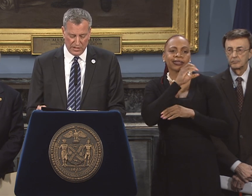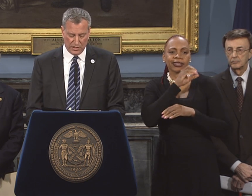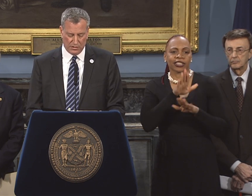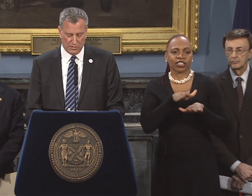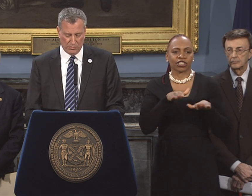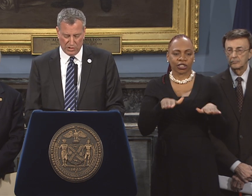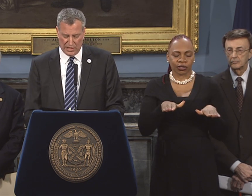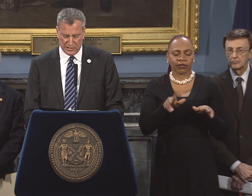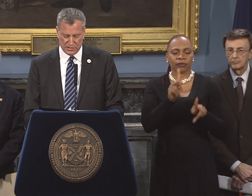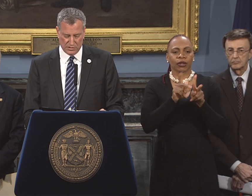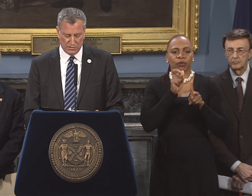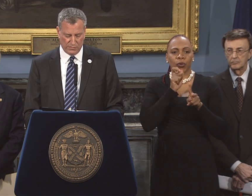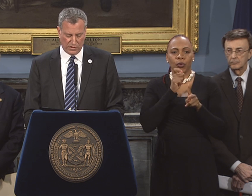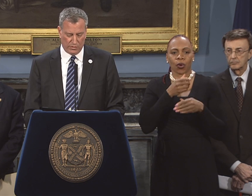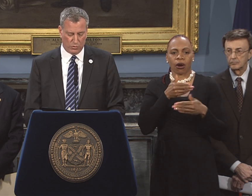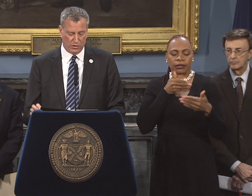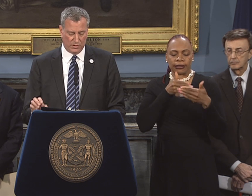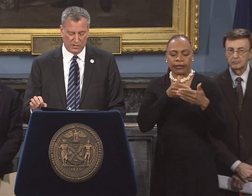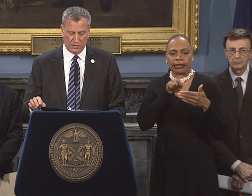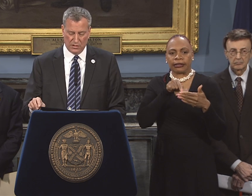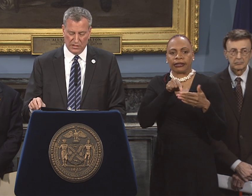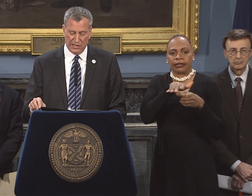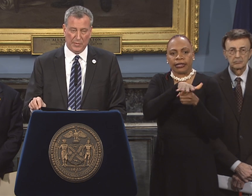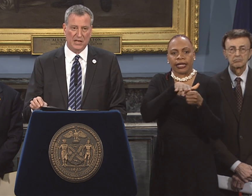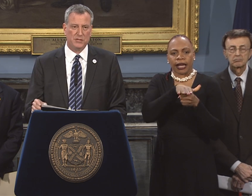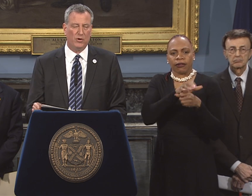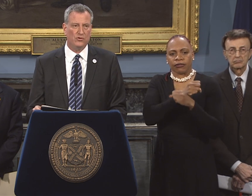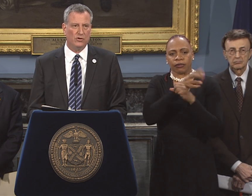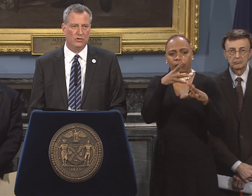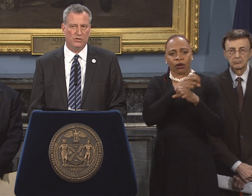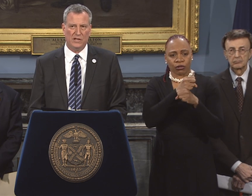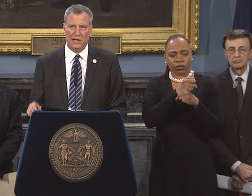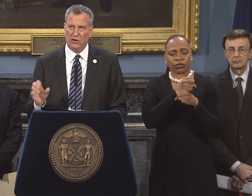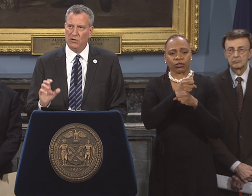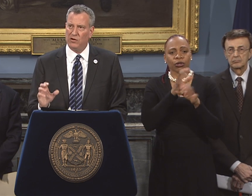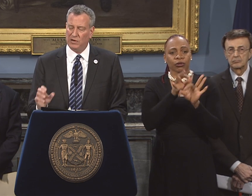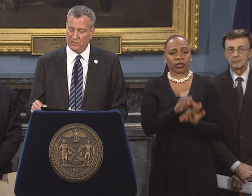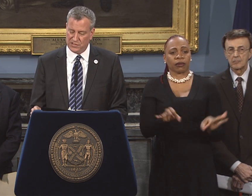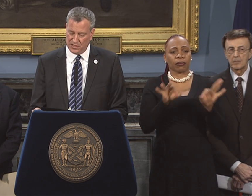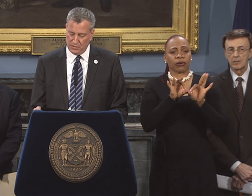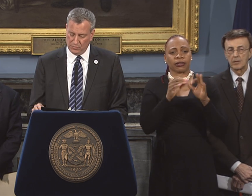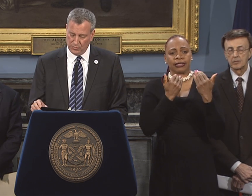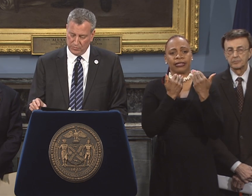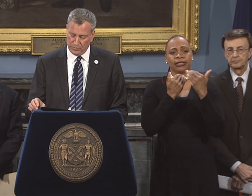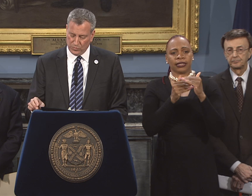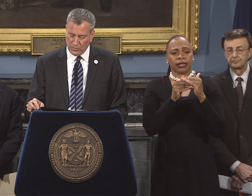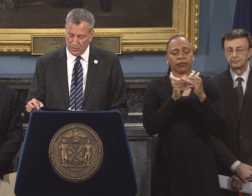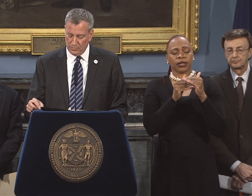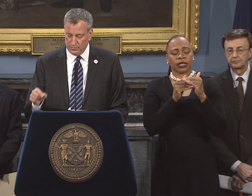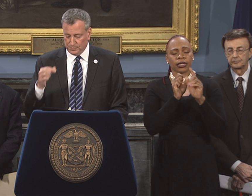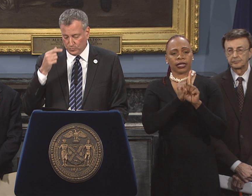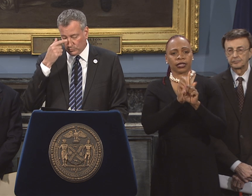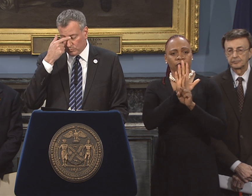in the immediate blocks. Very important to limit exposure to the air right around the site.